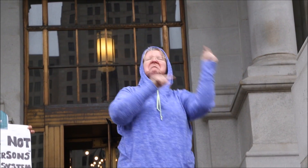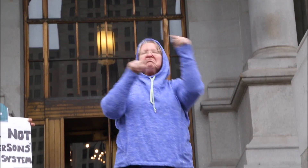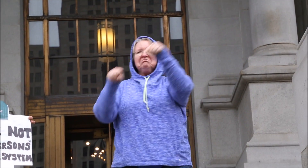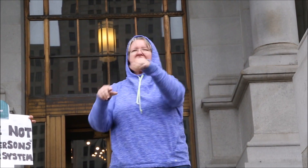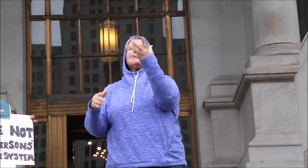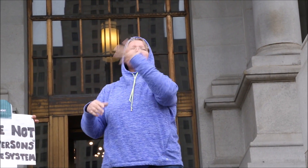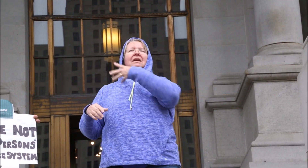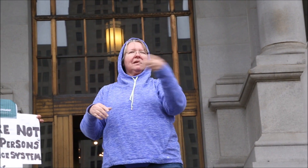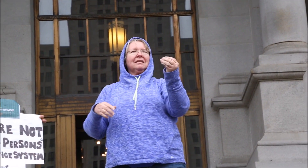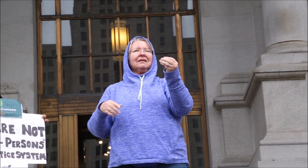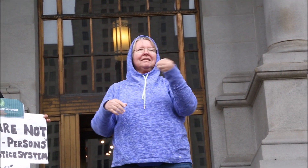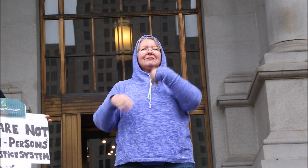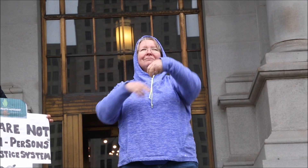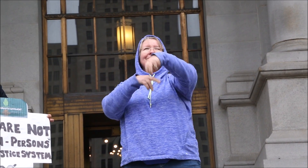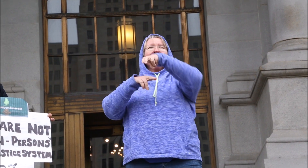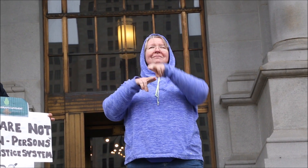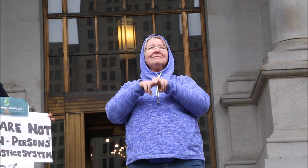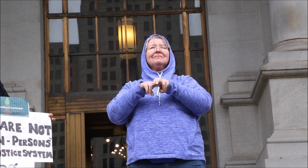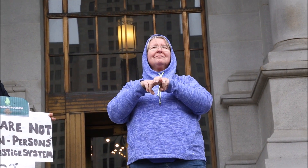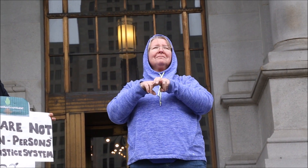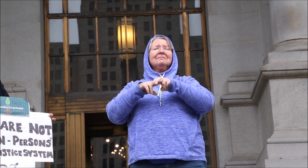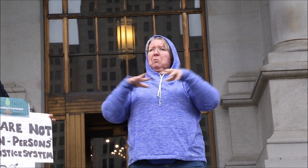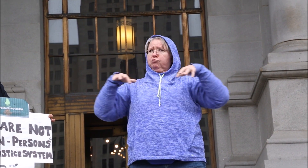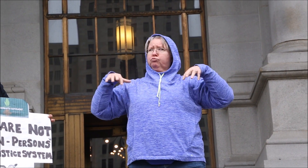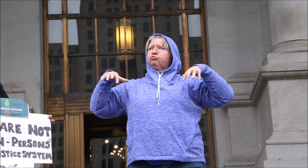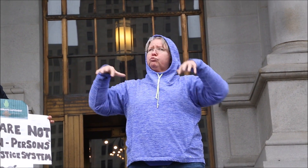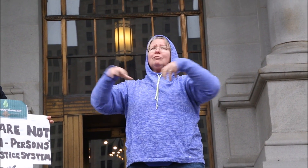cute little expression on your face. Come on! Yeah.